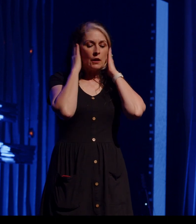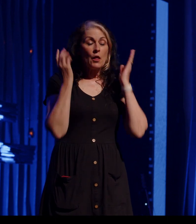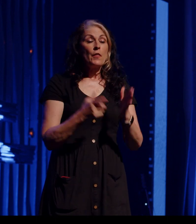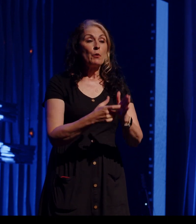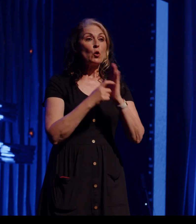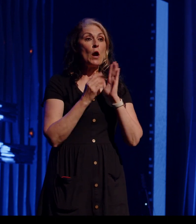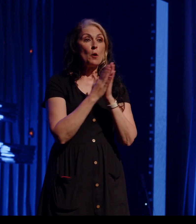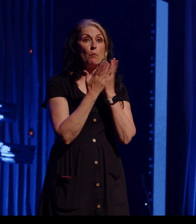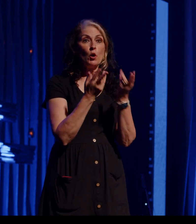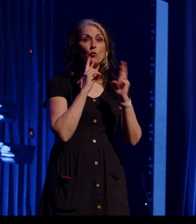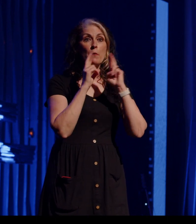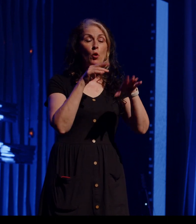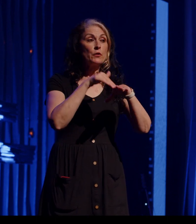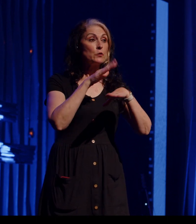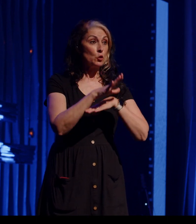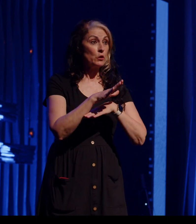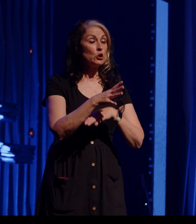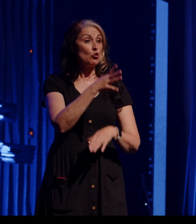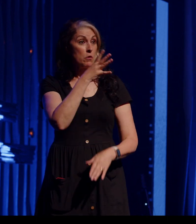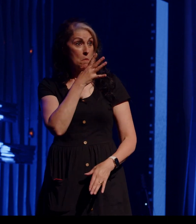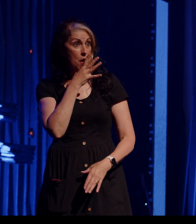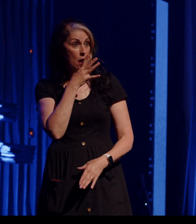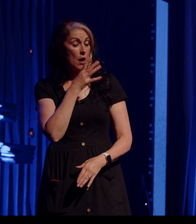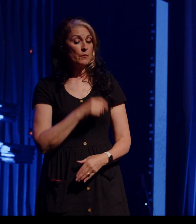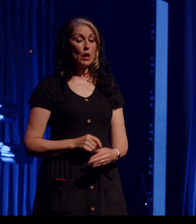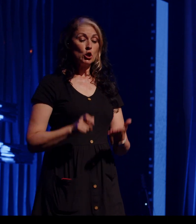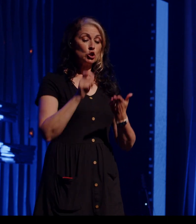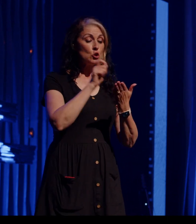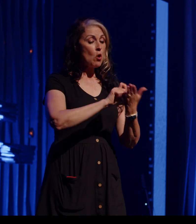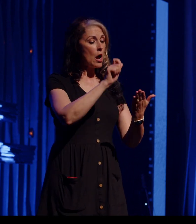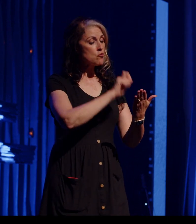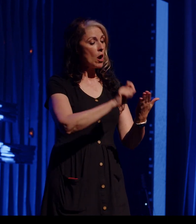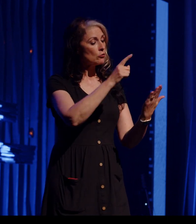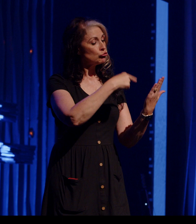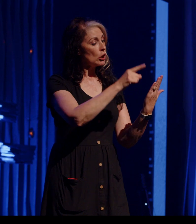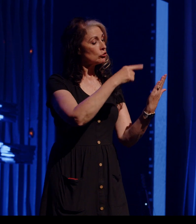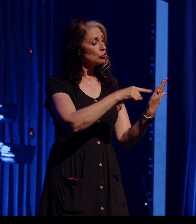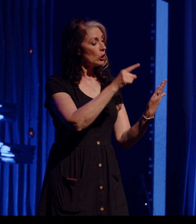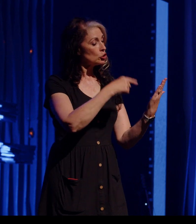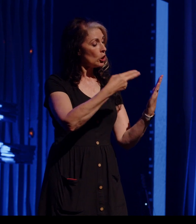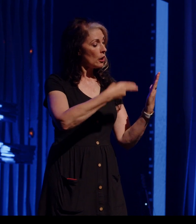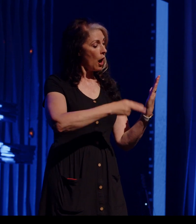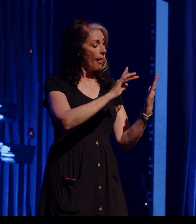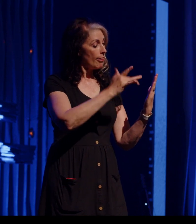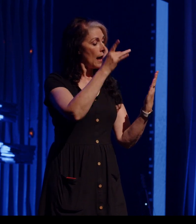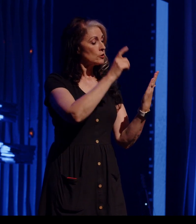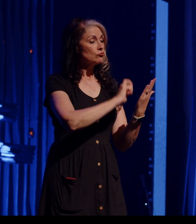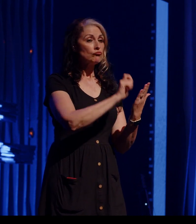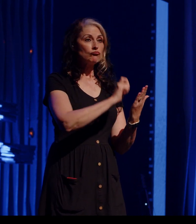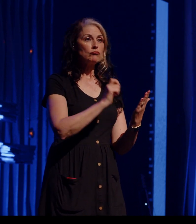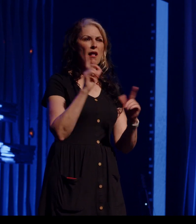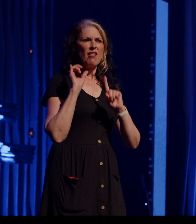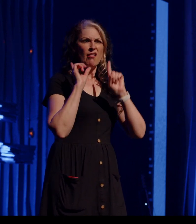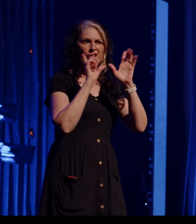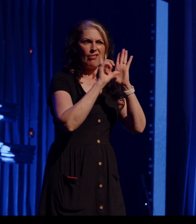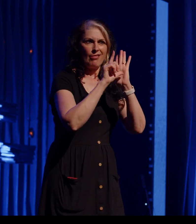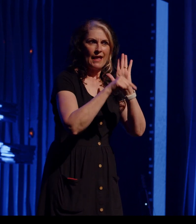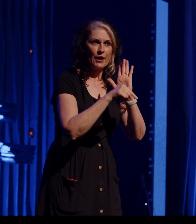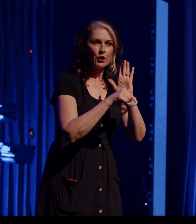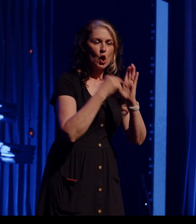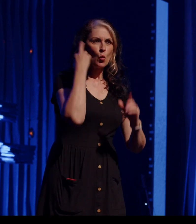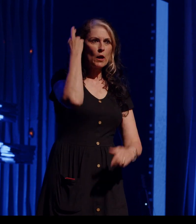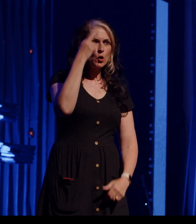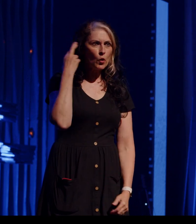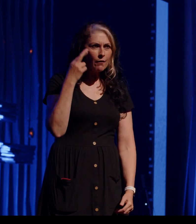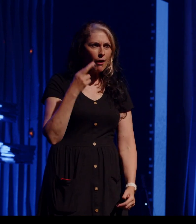required book reports were turned into Sonia, who would mark them up with check marks and highlights. Years later, we realized her